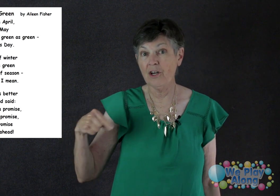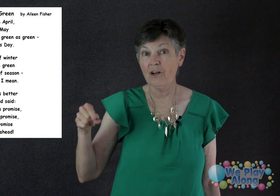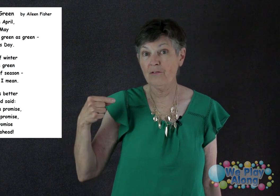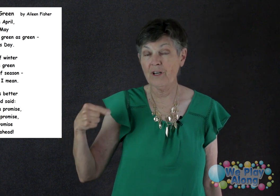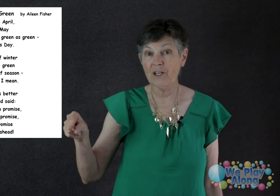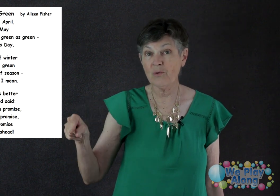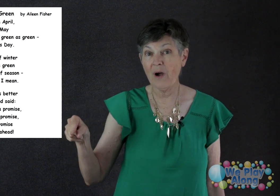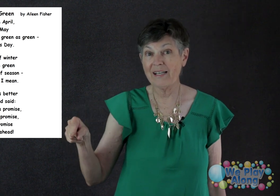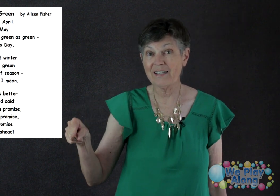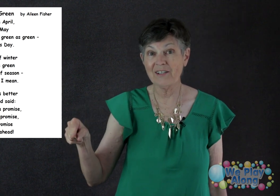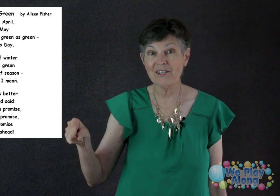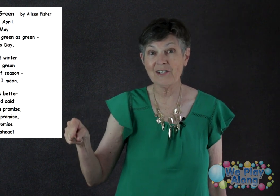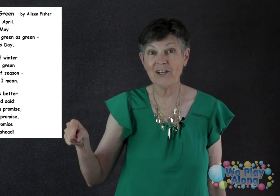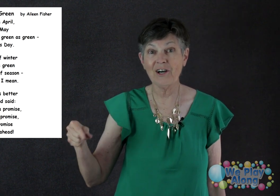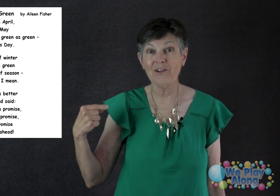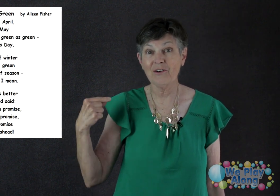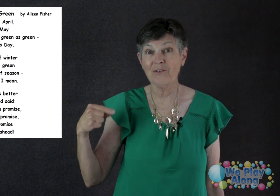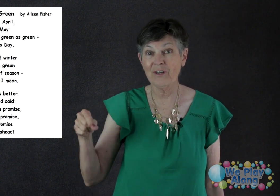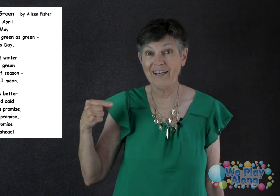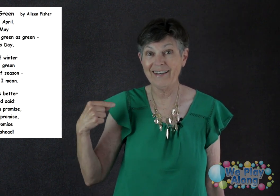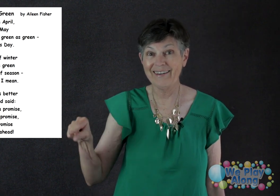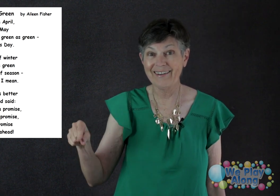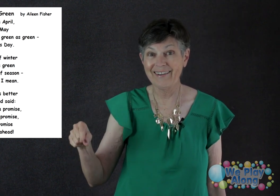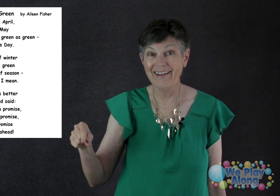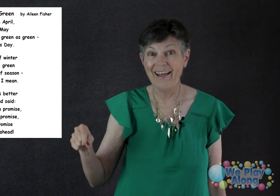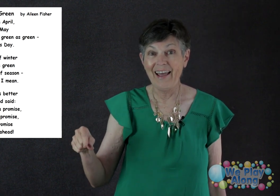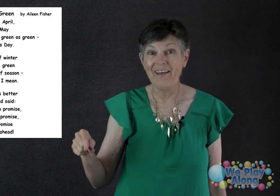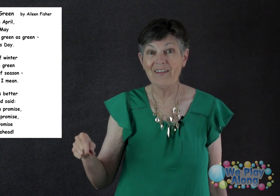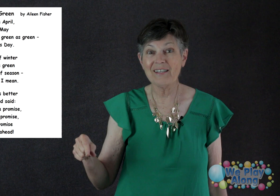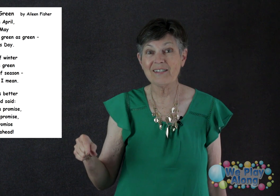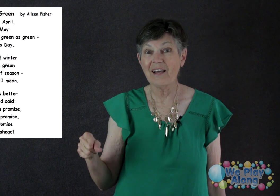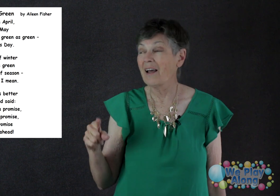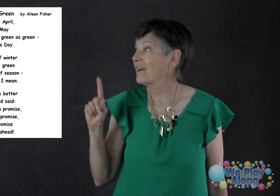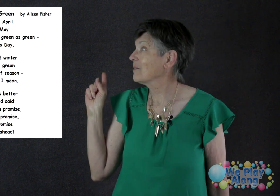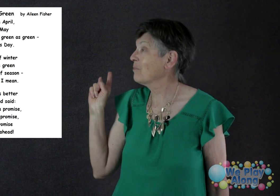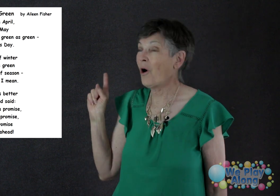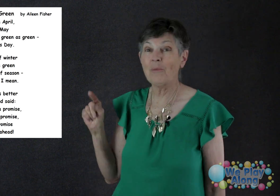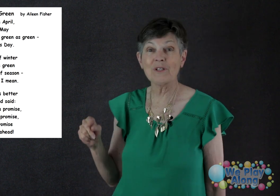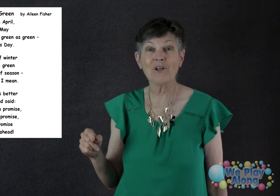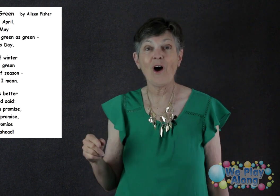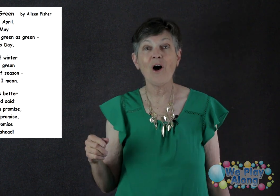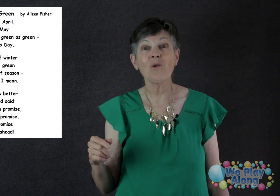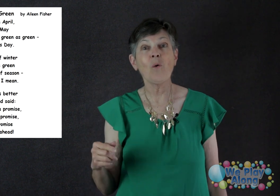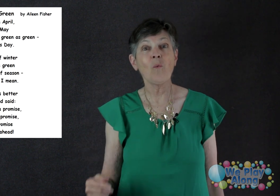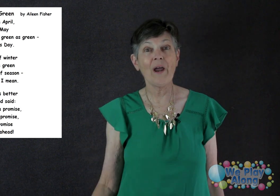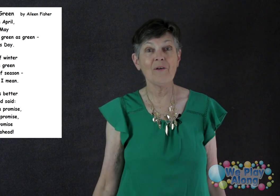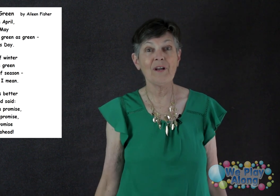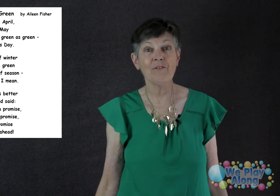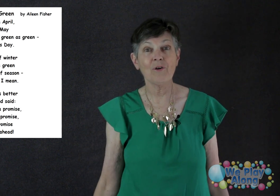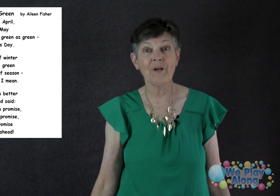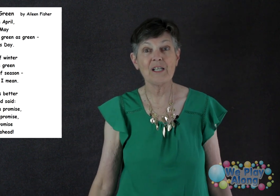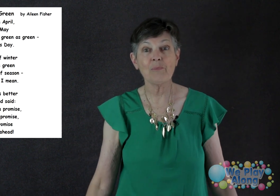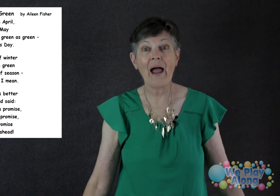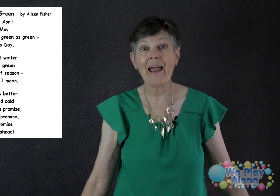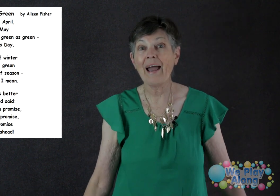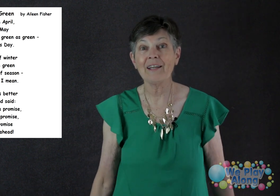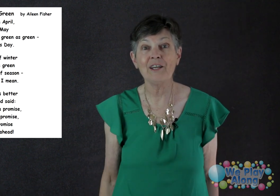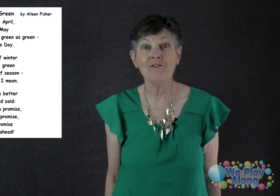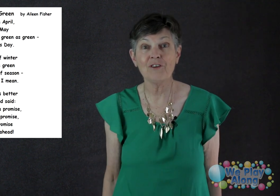gonna flick it twice, and this is the color green. And this poem is called Wearing of the Green. It's by Aileen